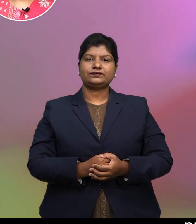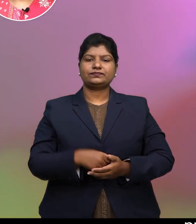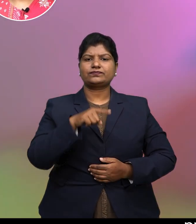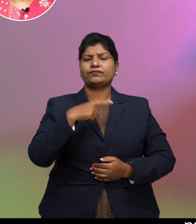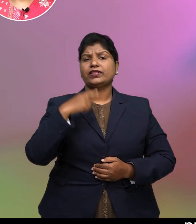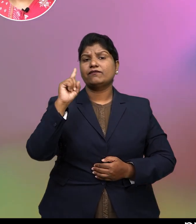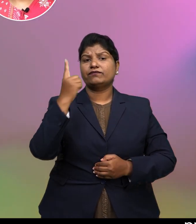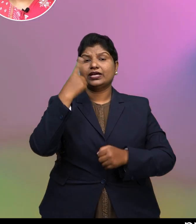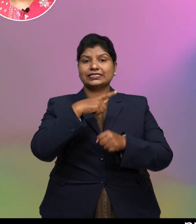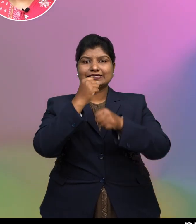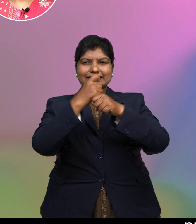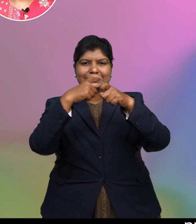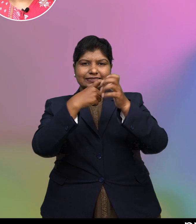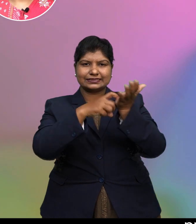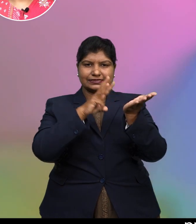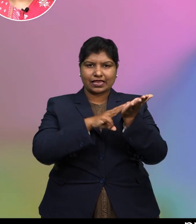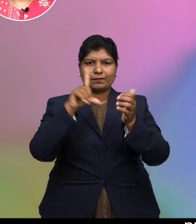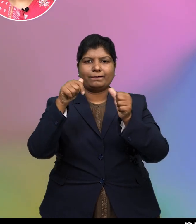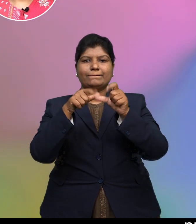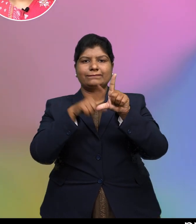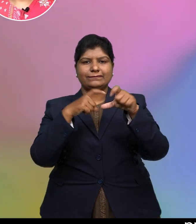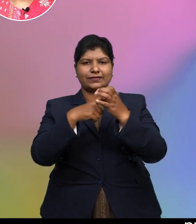primary germ layers